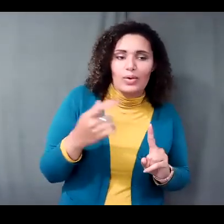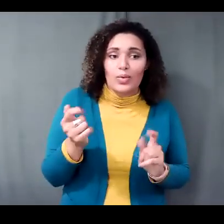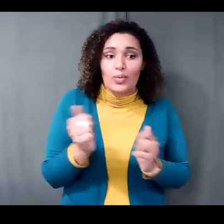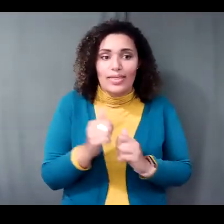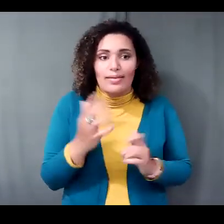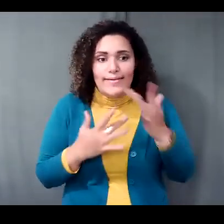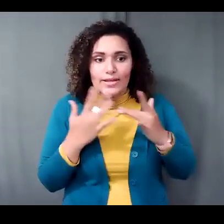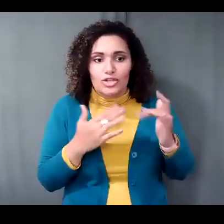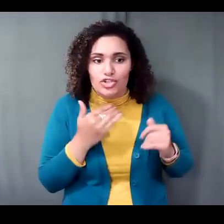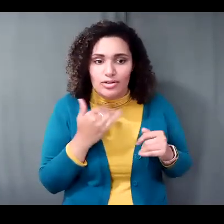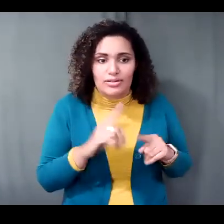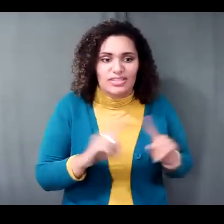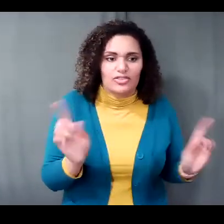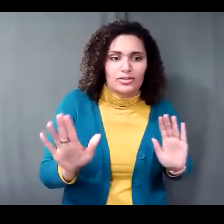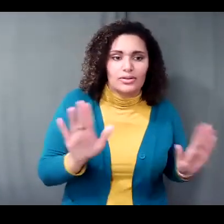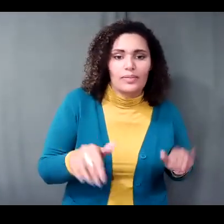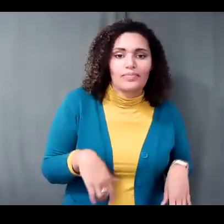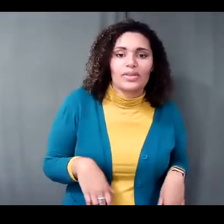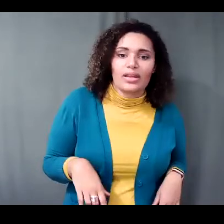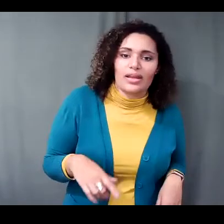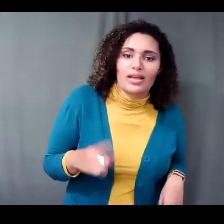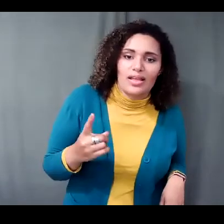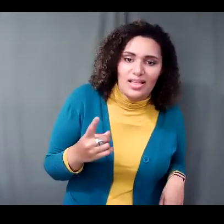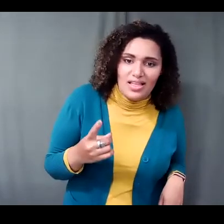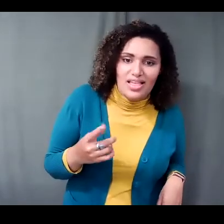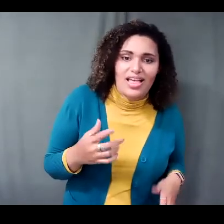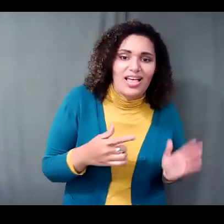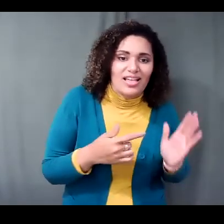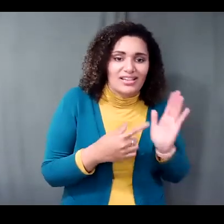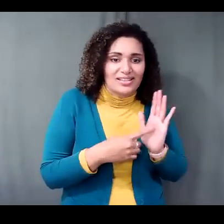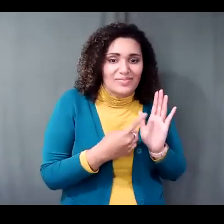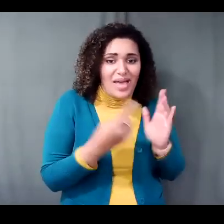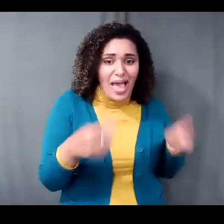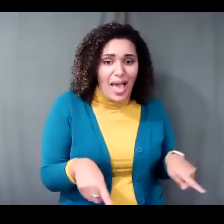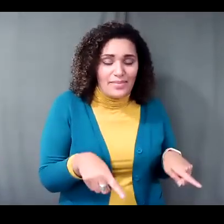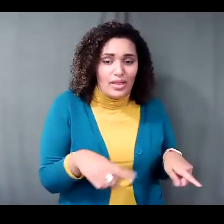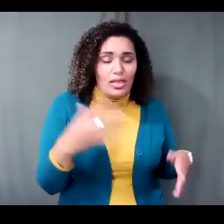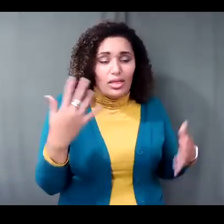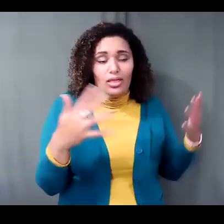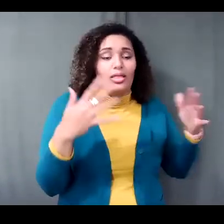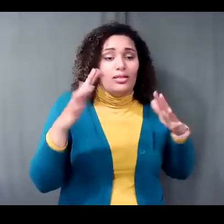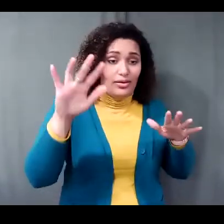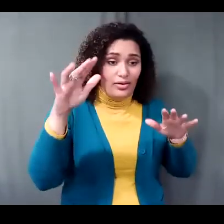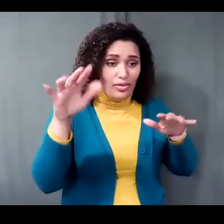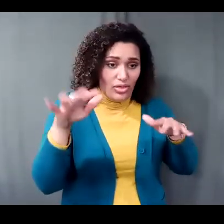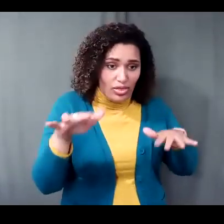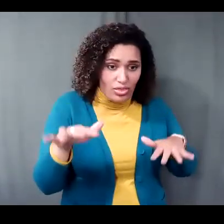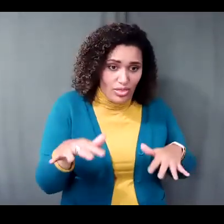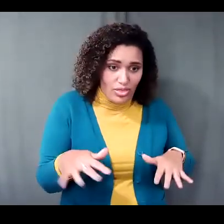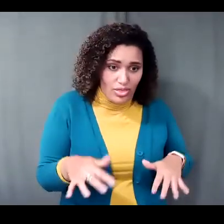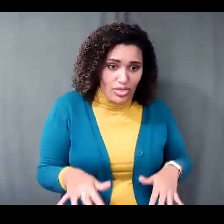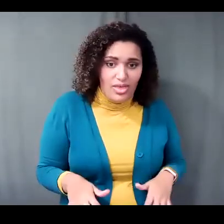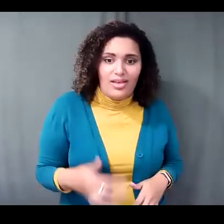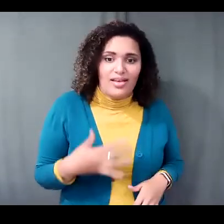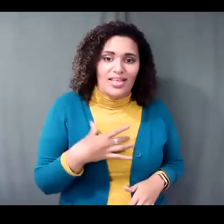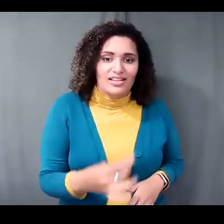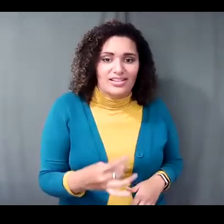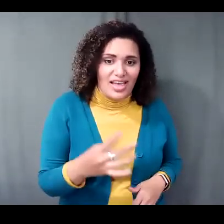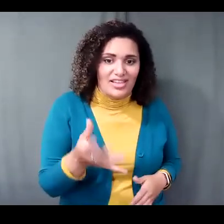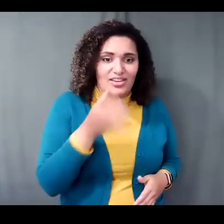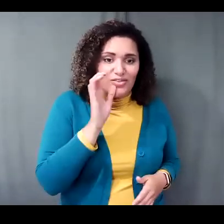the fruit on the vines for a long time, ideally getting them way up to sort of 30